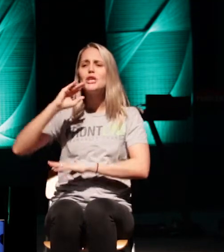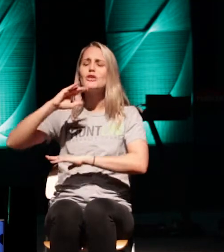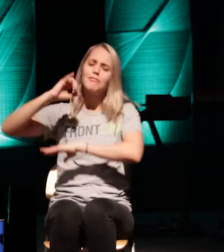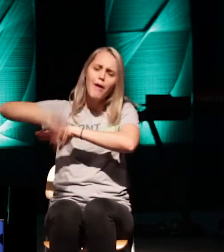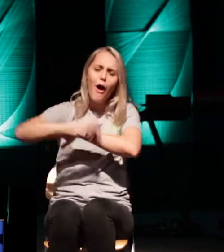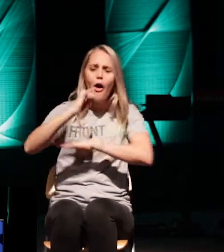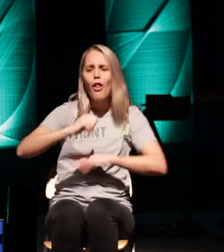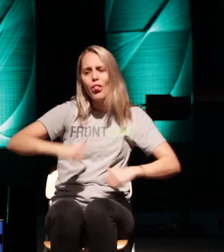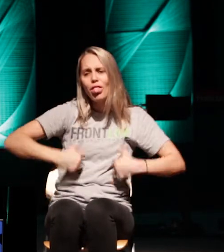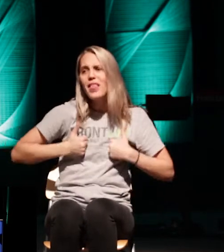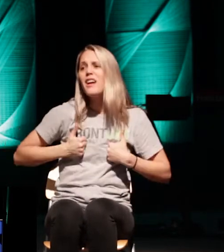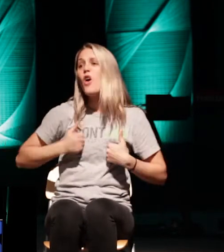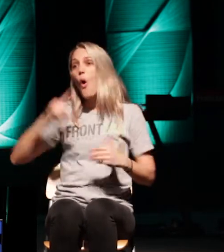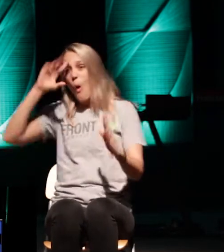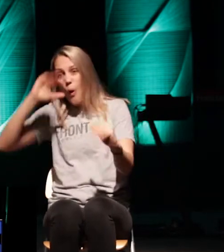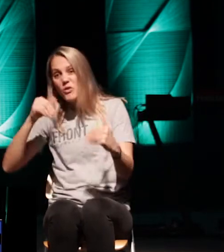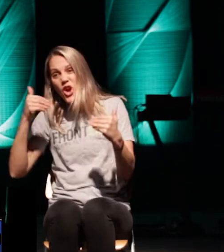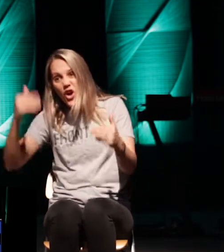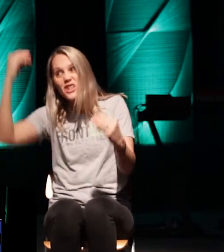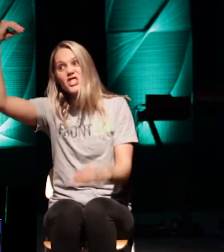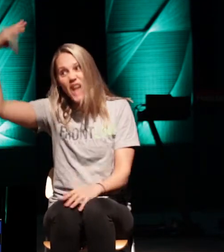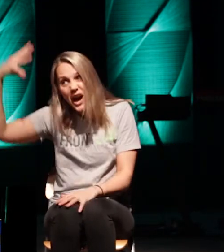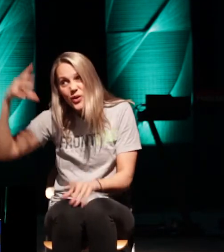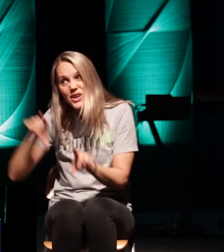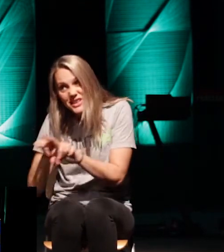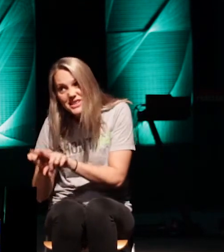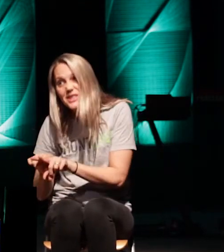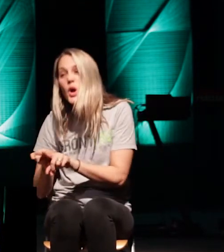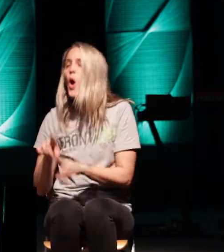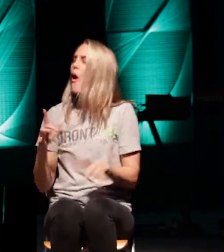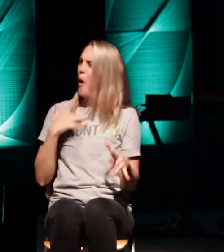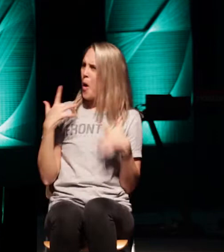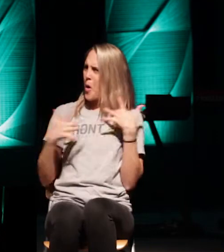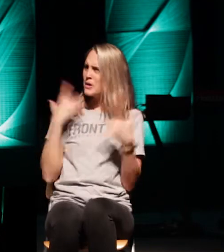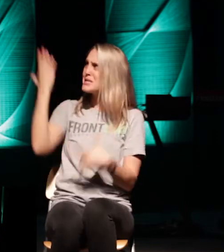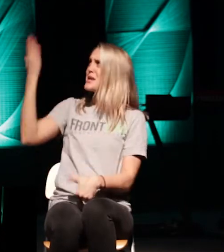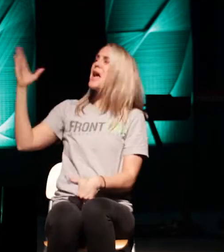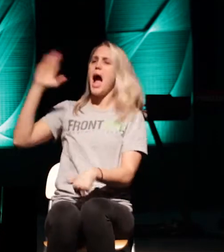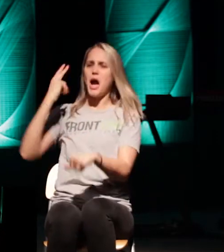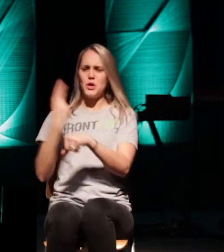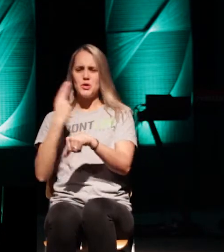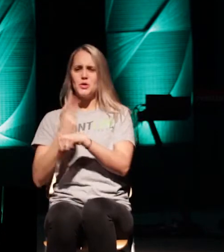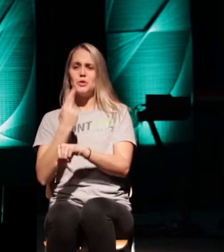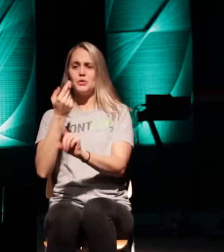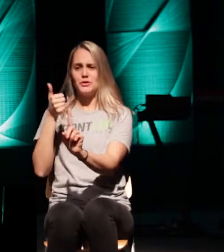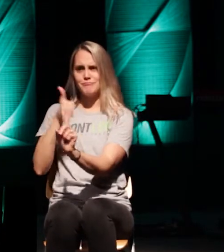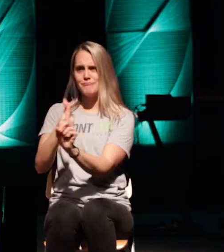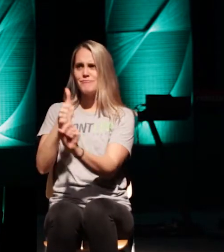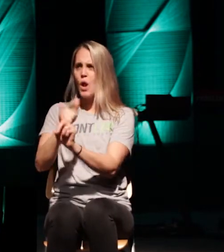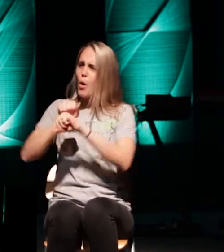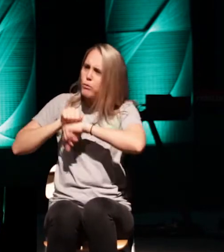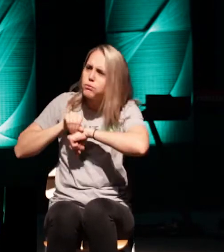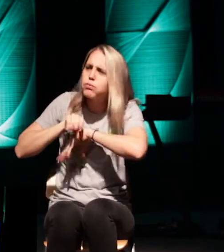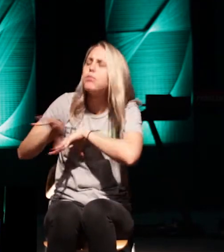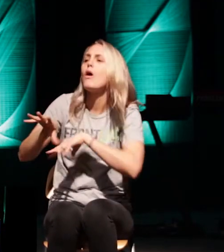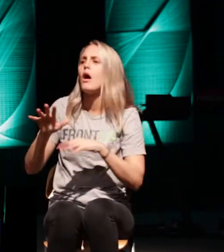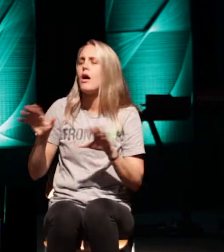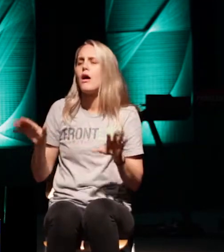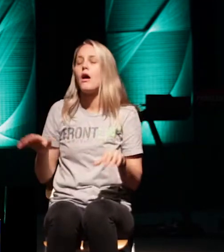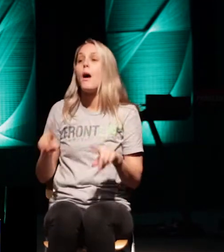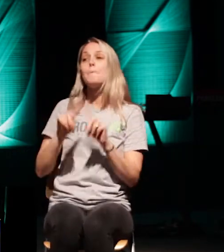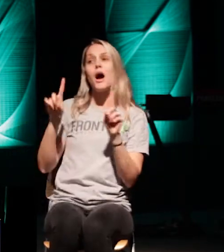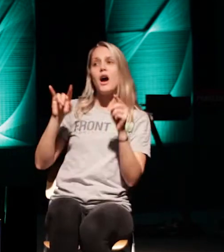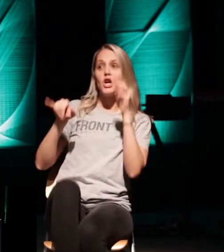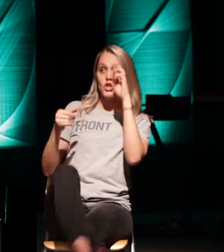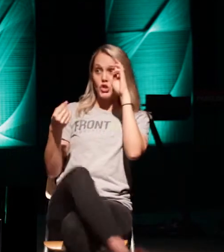took a shower by then. We're just excited that God used you in a mighty way. But here's the thing, Jonah's attitude is a little bit